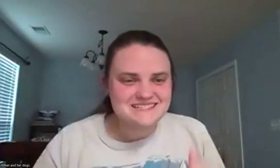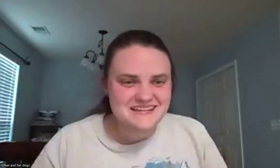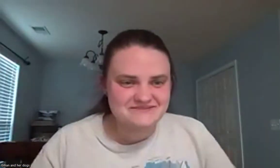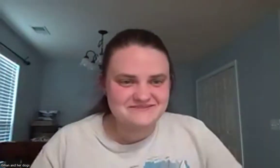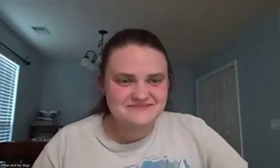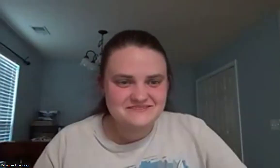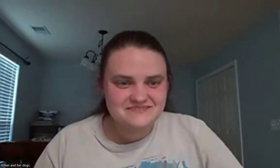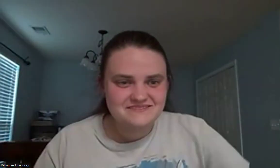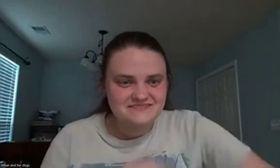up?